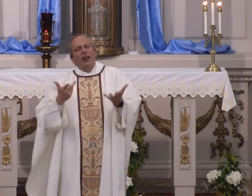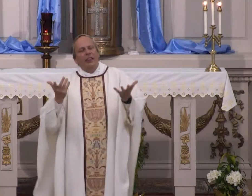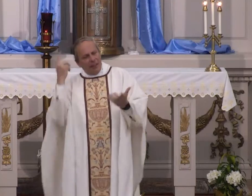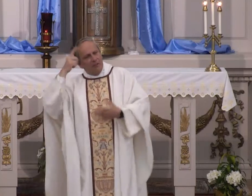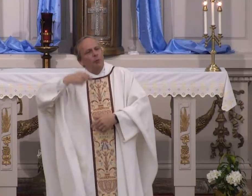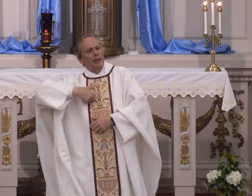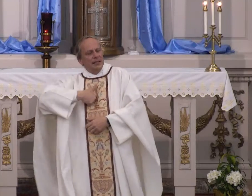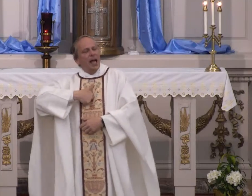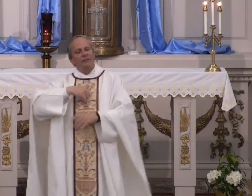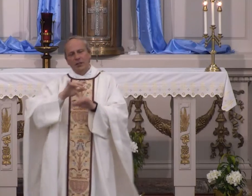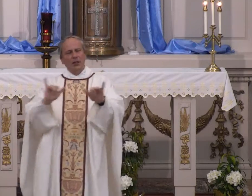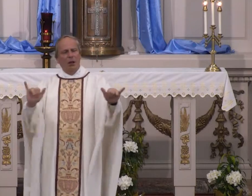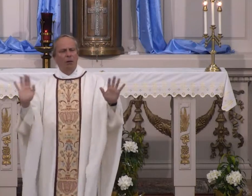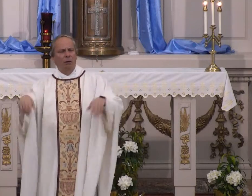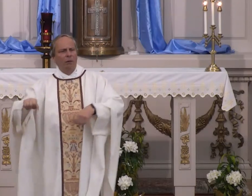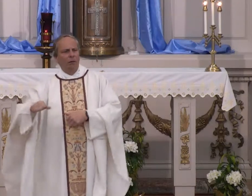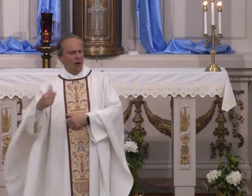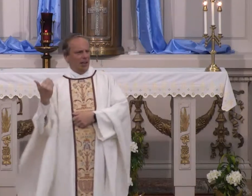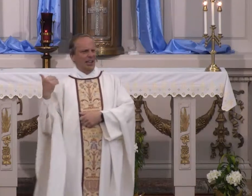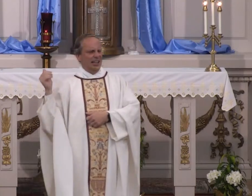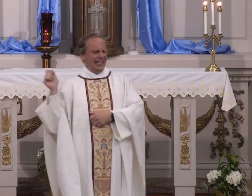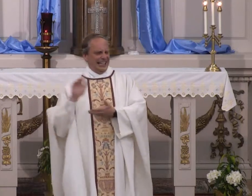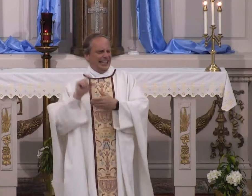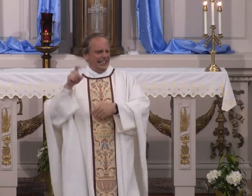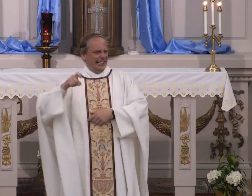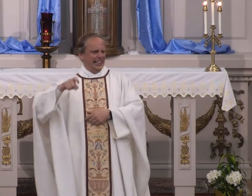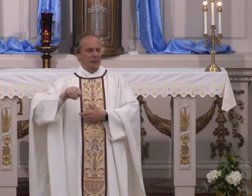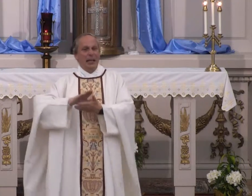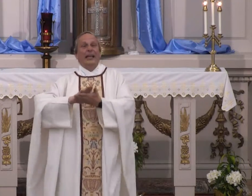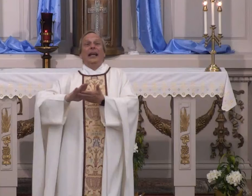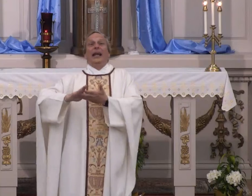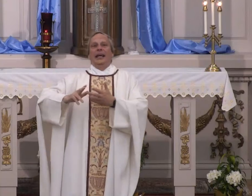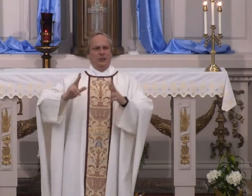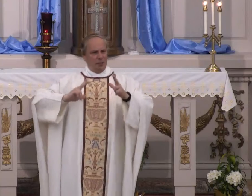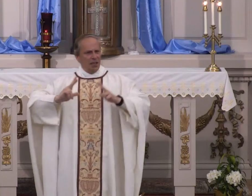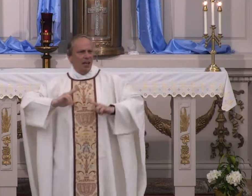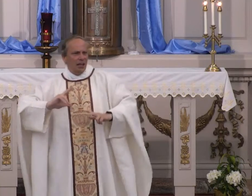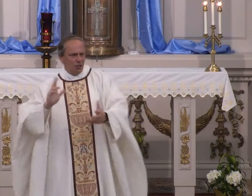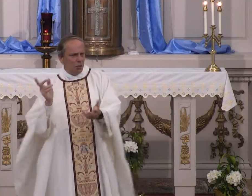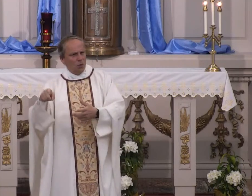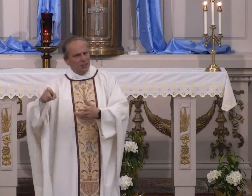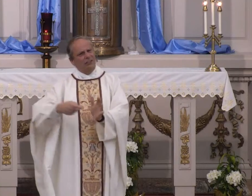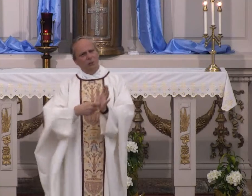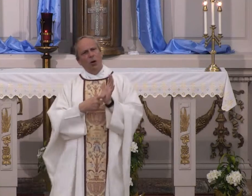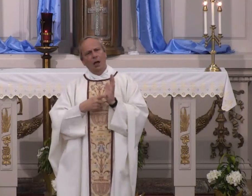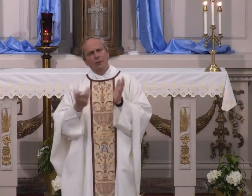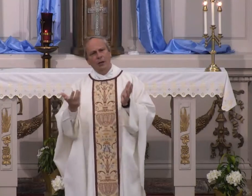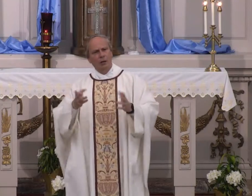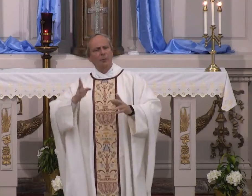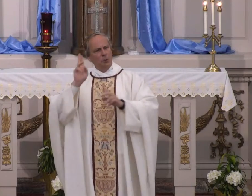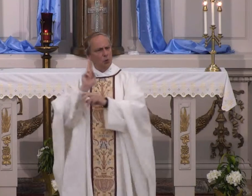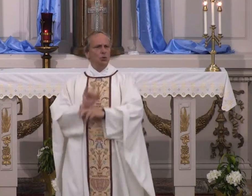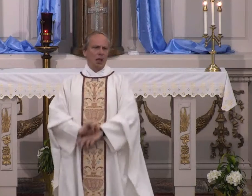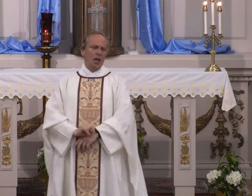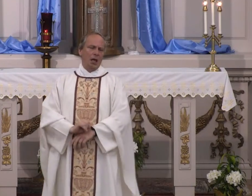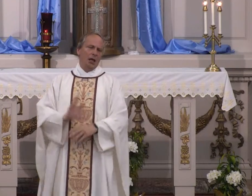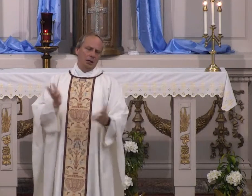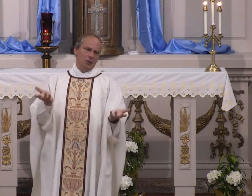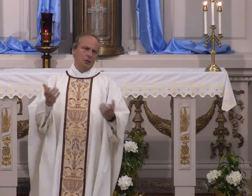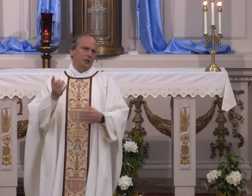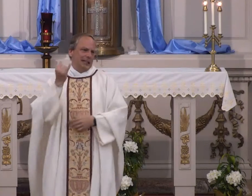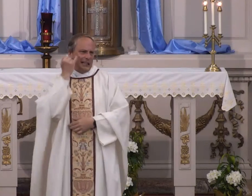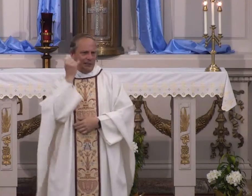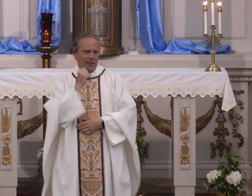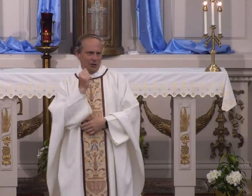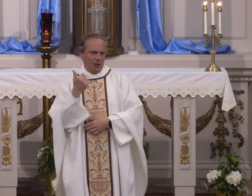know, not in a way that's going to really affect my life or cause me to have any sacrifice or detriment because